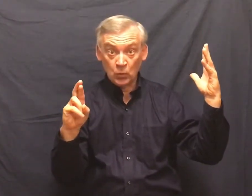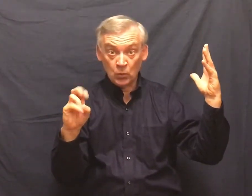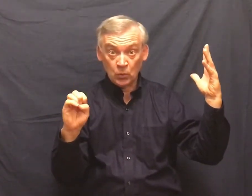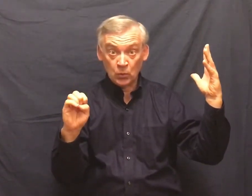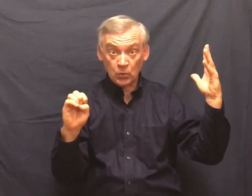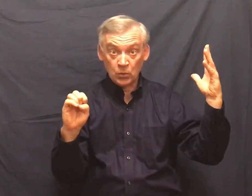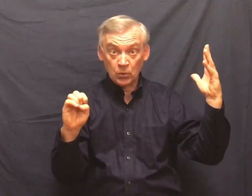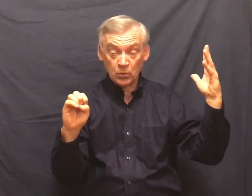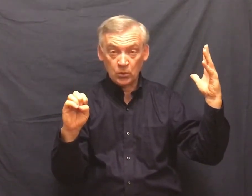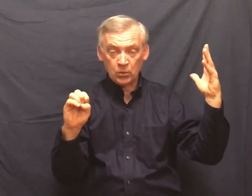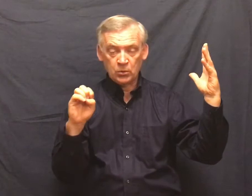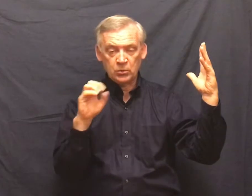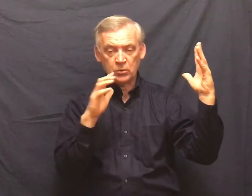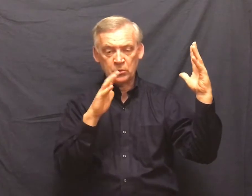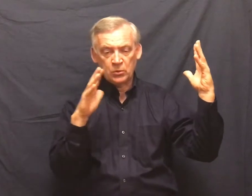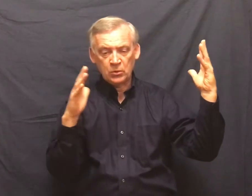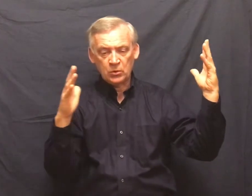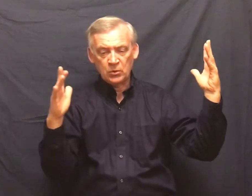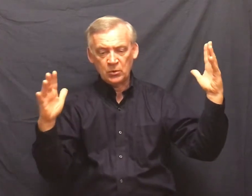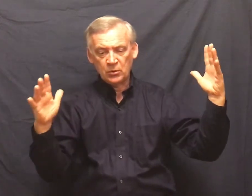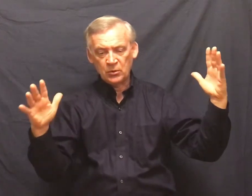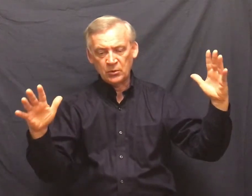a pleasant shade had fallen.